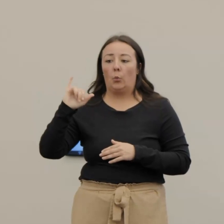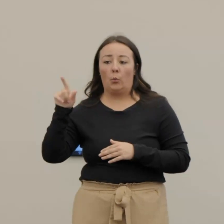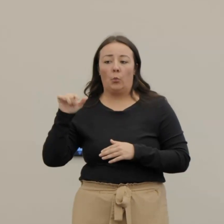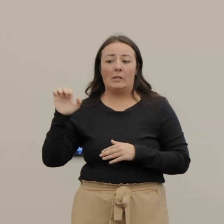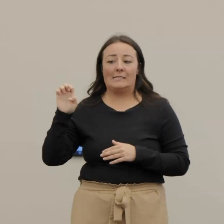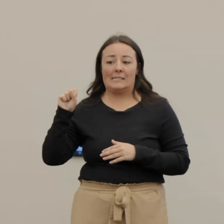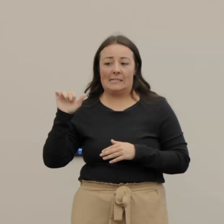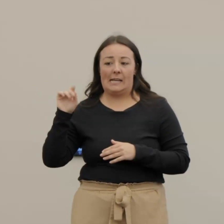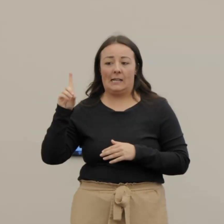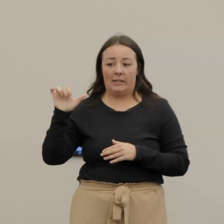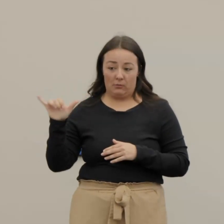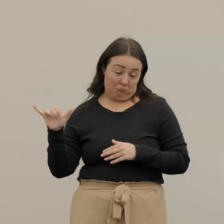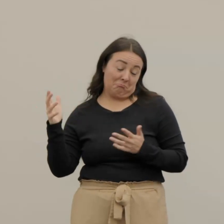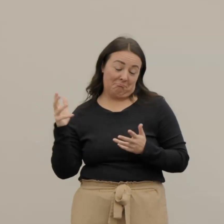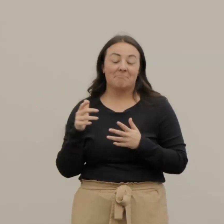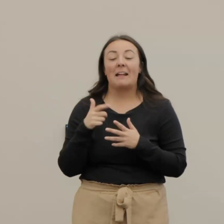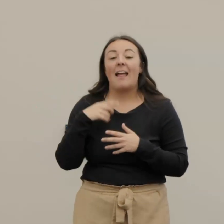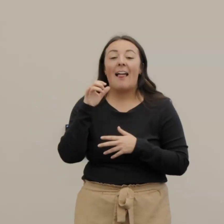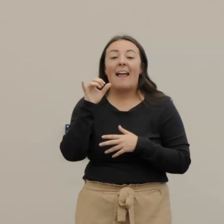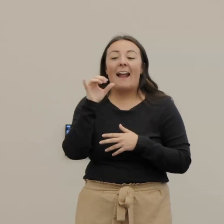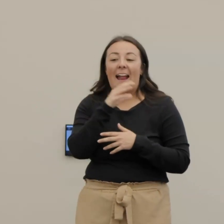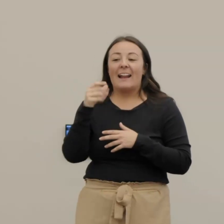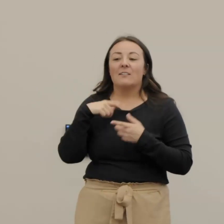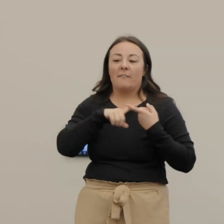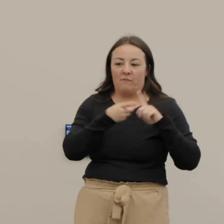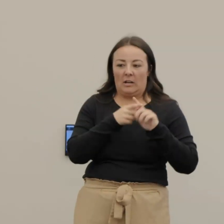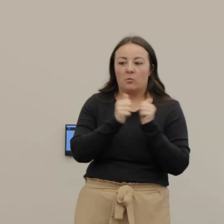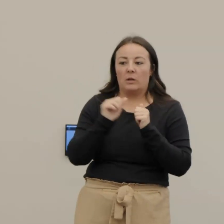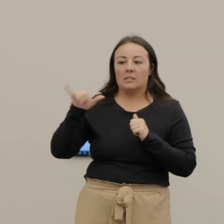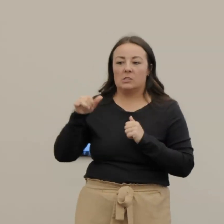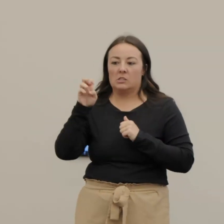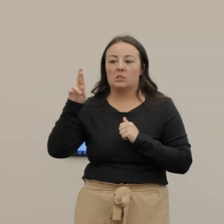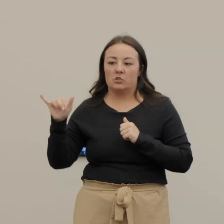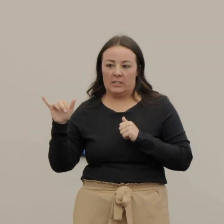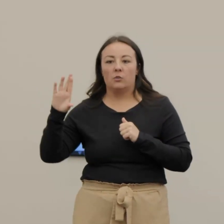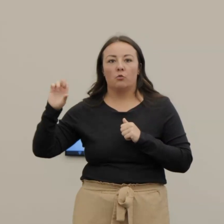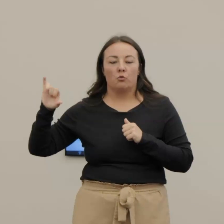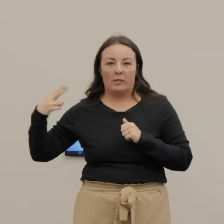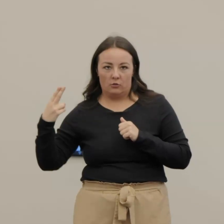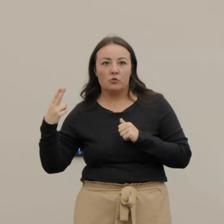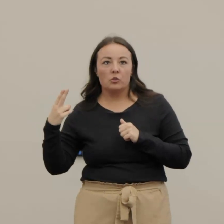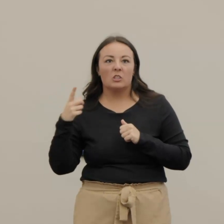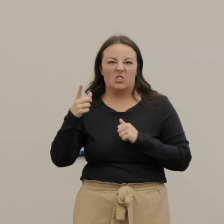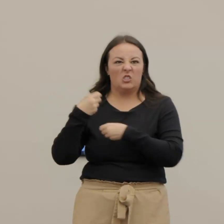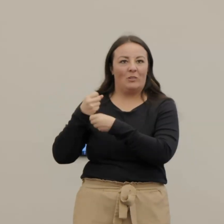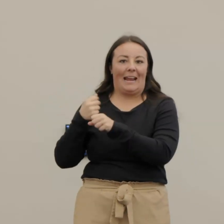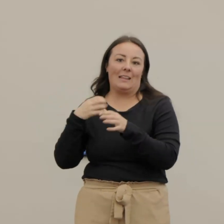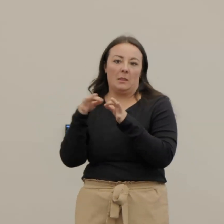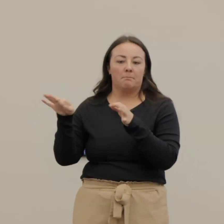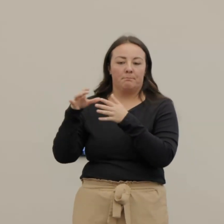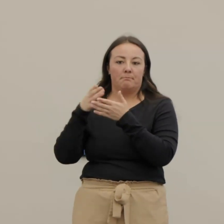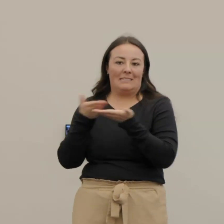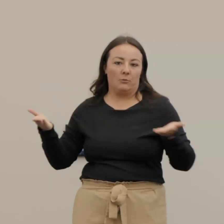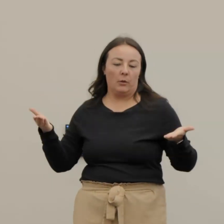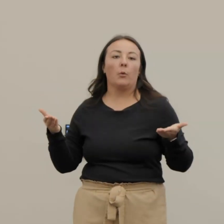Jenny Reddish, and they originated a lot of this plain language material. So the difference, as